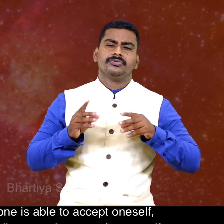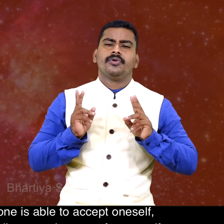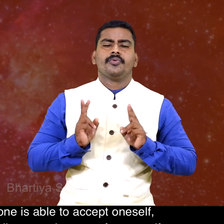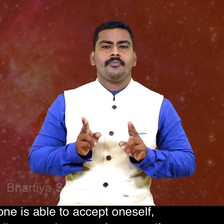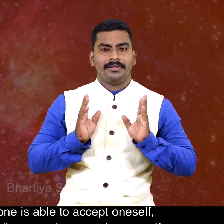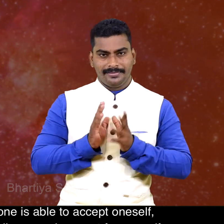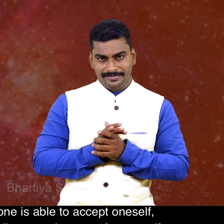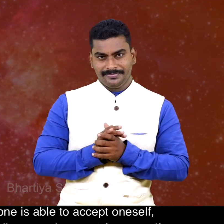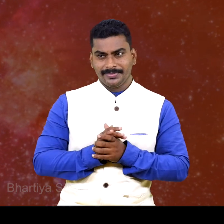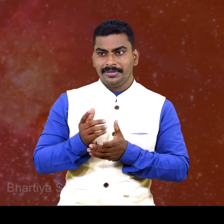for oneself.